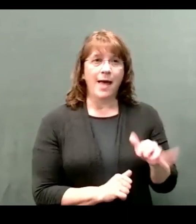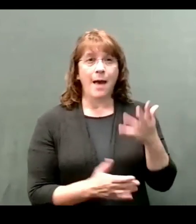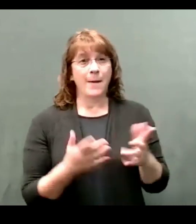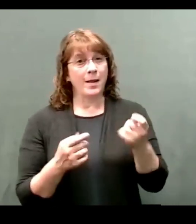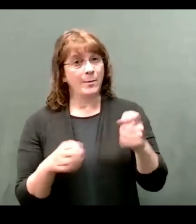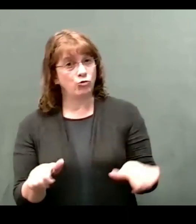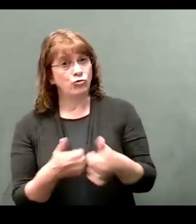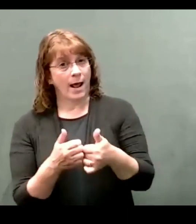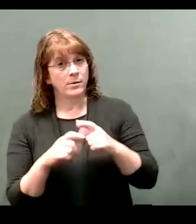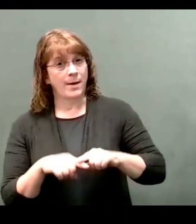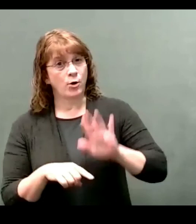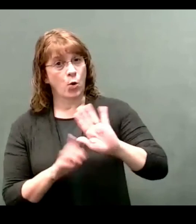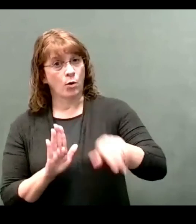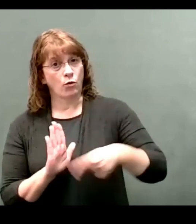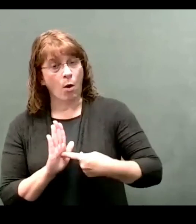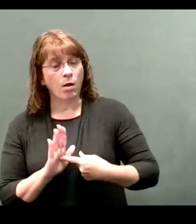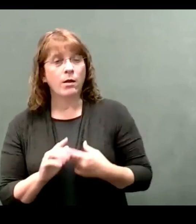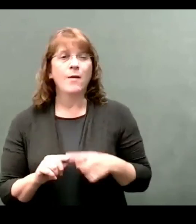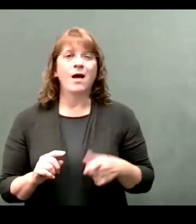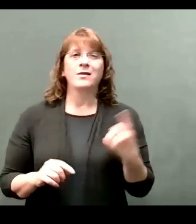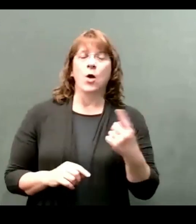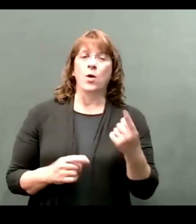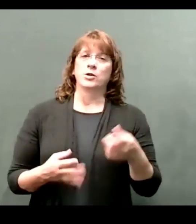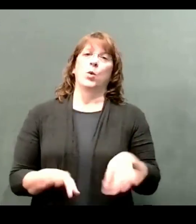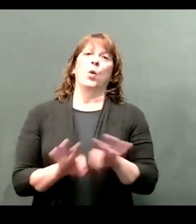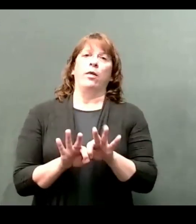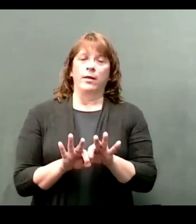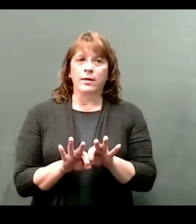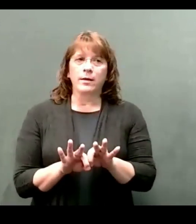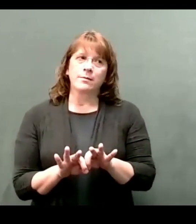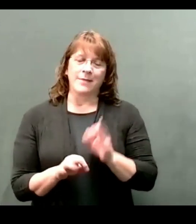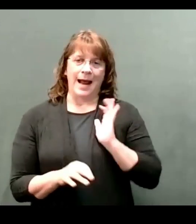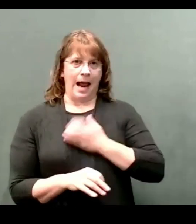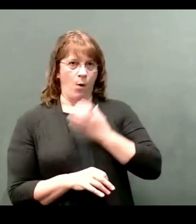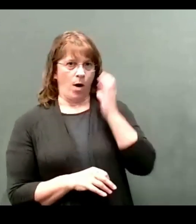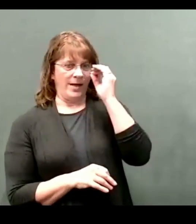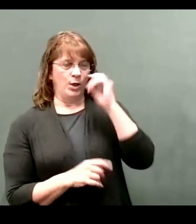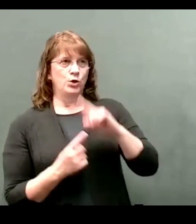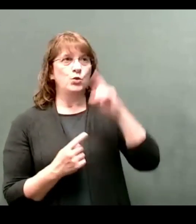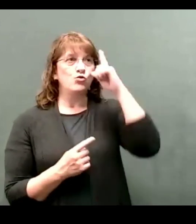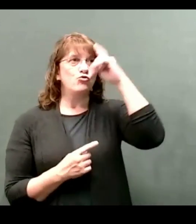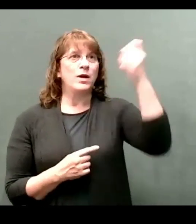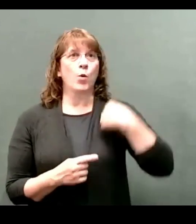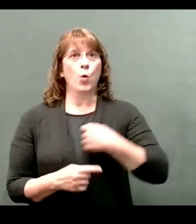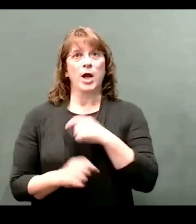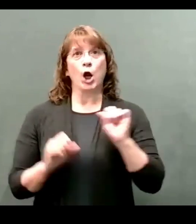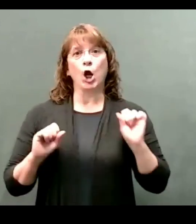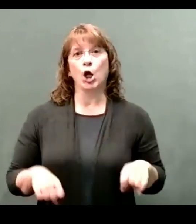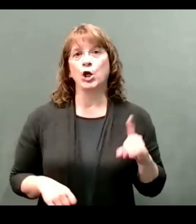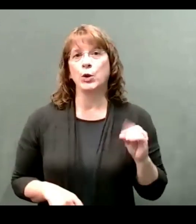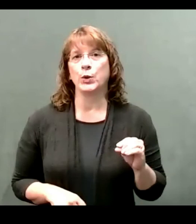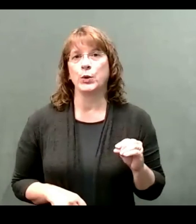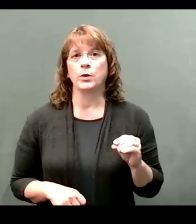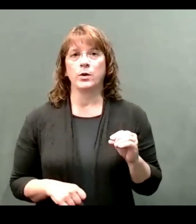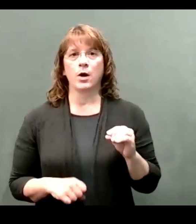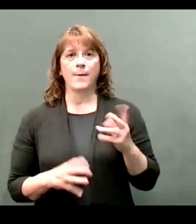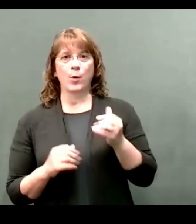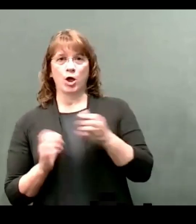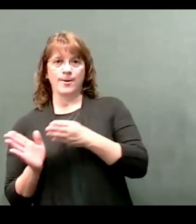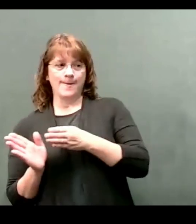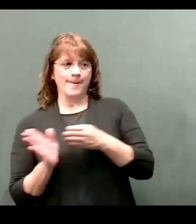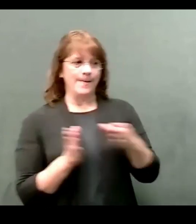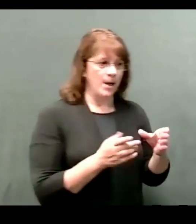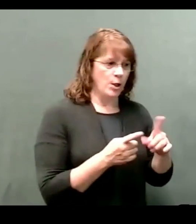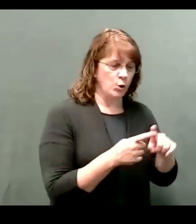stretch or a challenge depending on your role, but it's always worth it, in our opinion, to dream of what we might be able to shift towards, or what